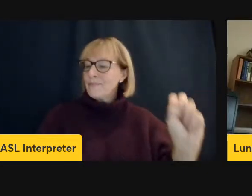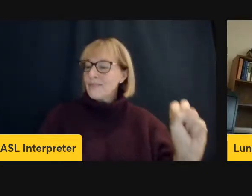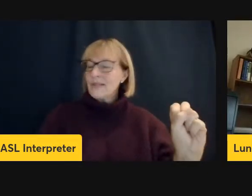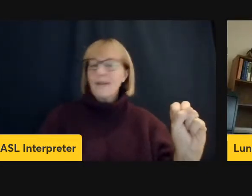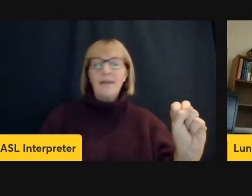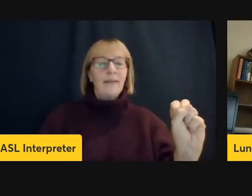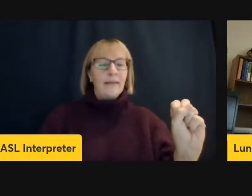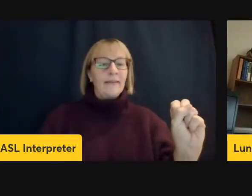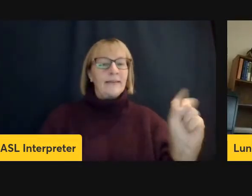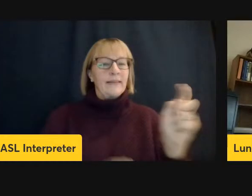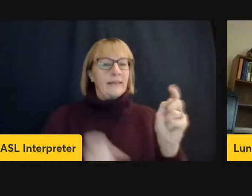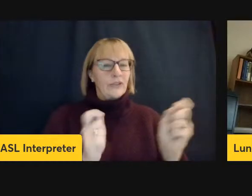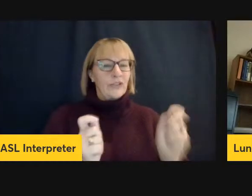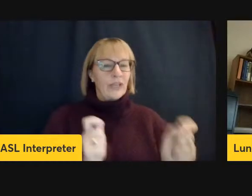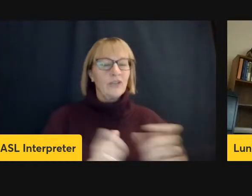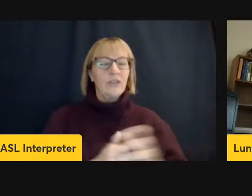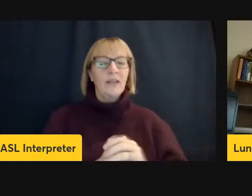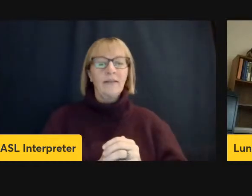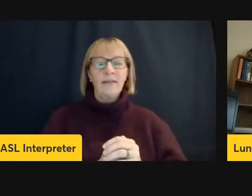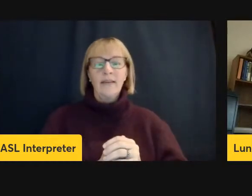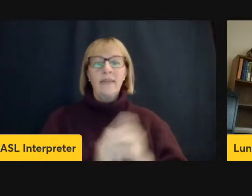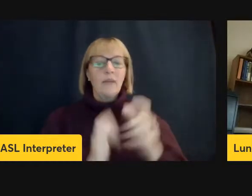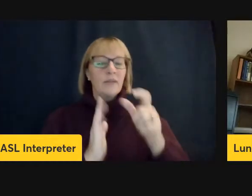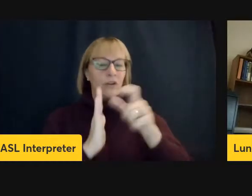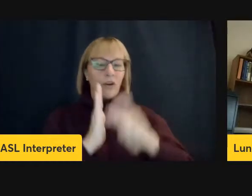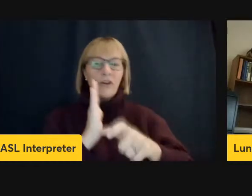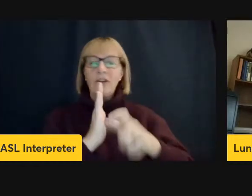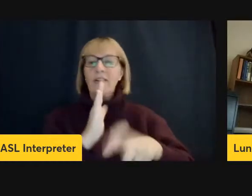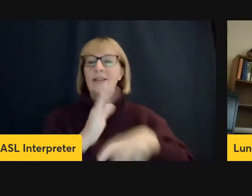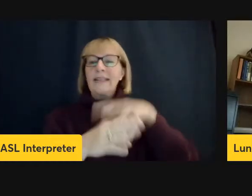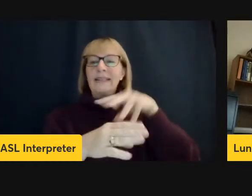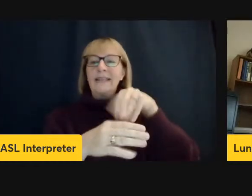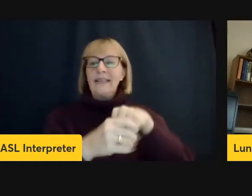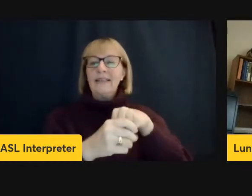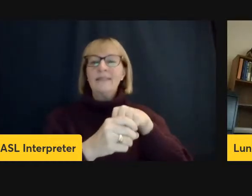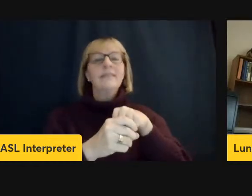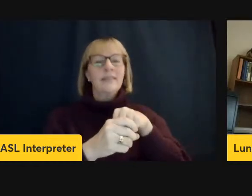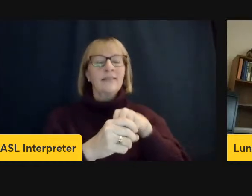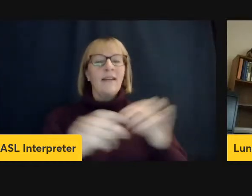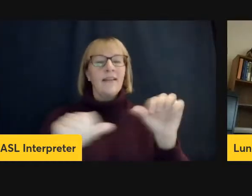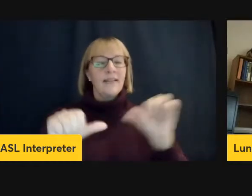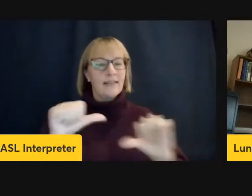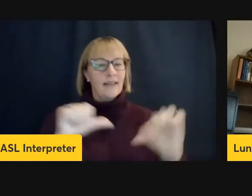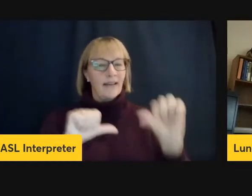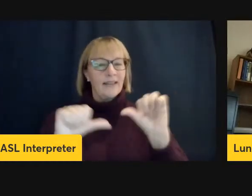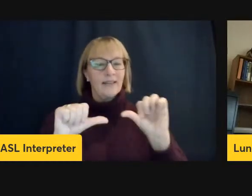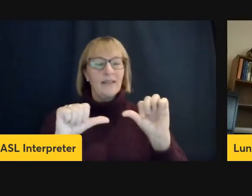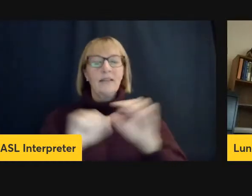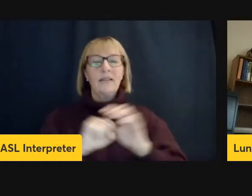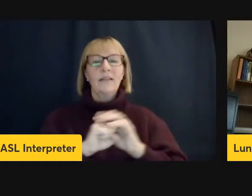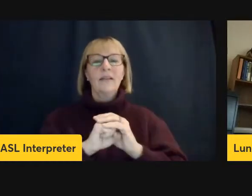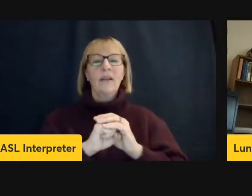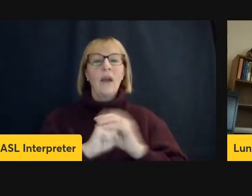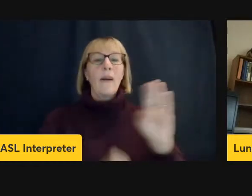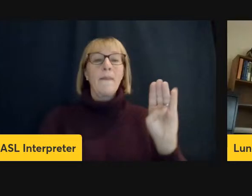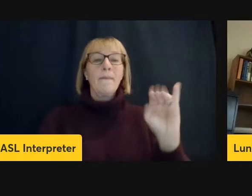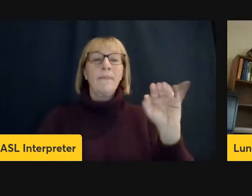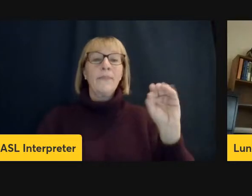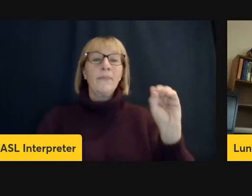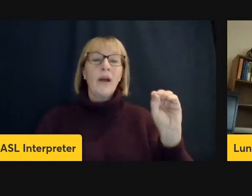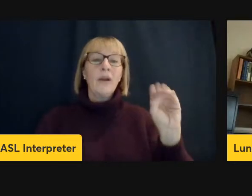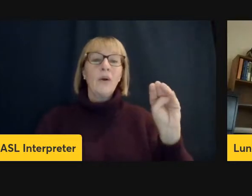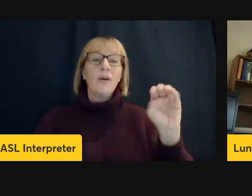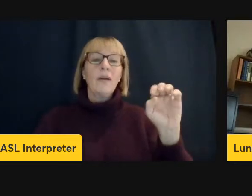and colleagues published an article in Science, one of the premier, as you all know, premier biomedical journals in the